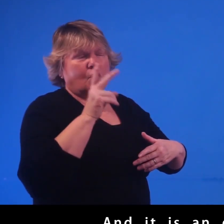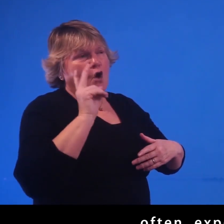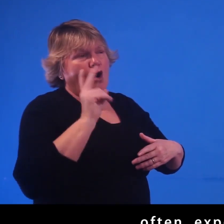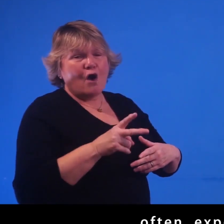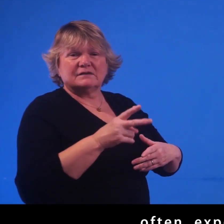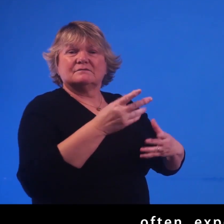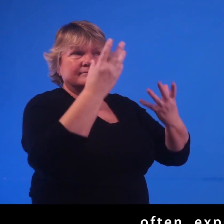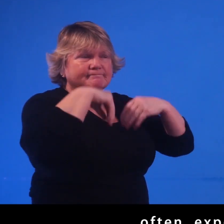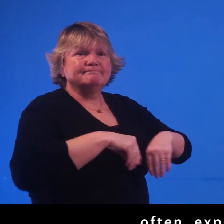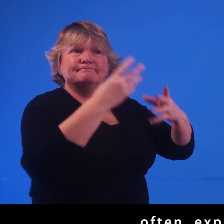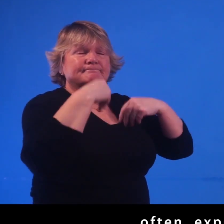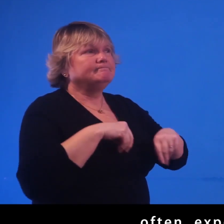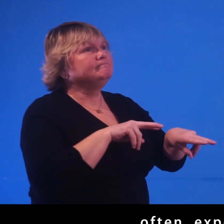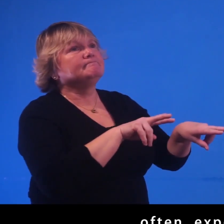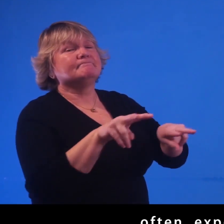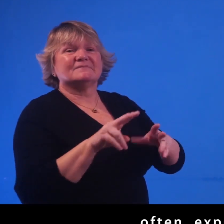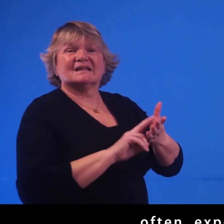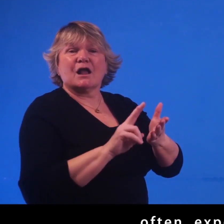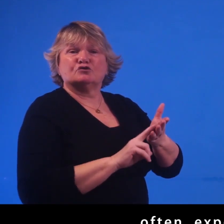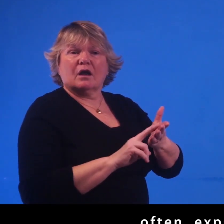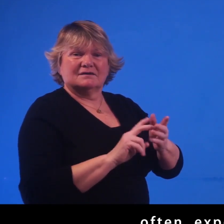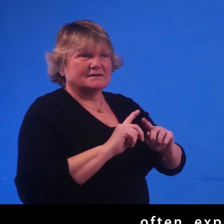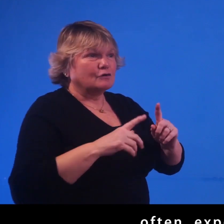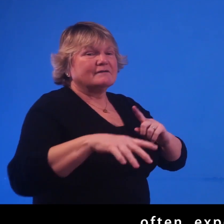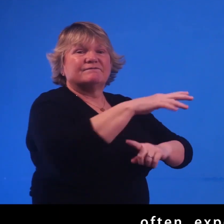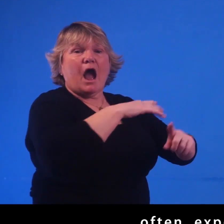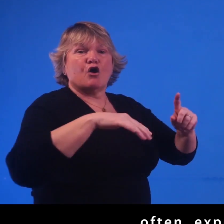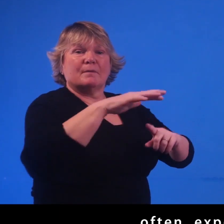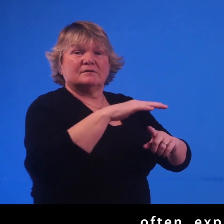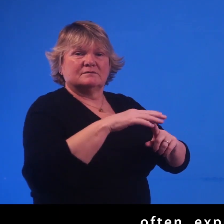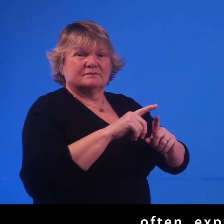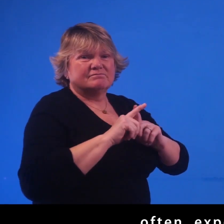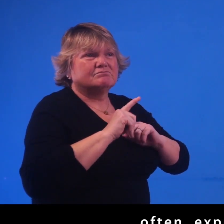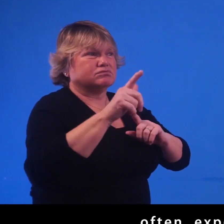often experienced nature in environments far away from Britain.